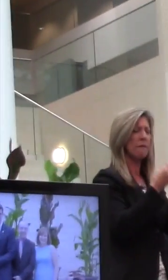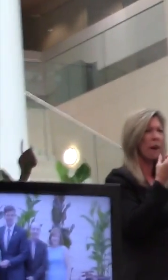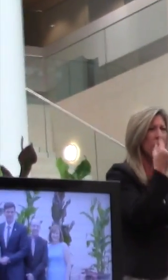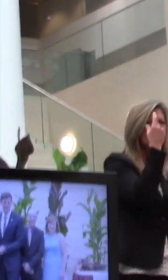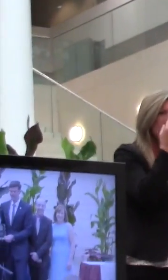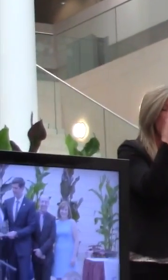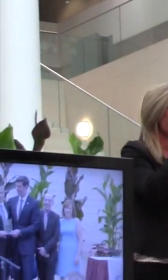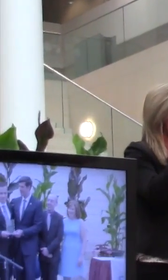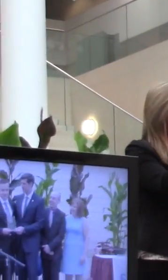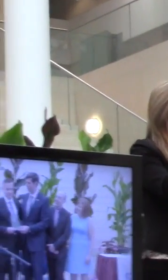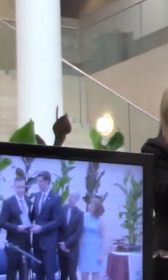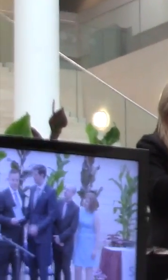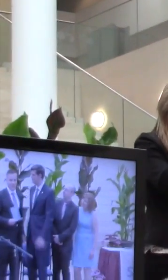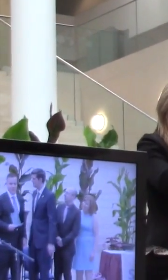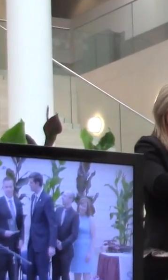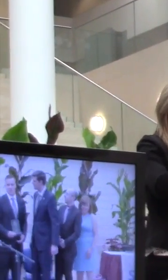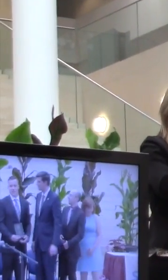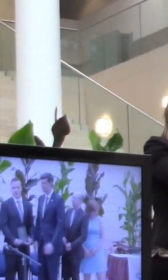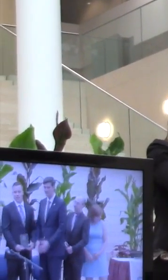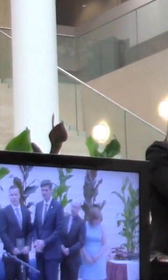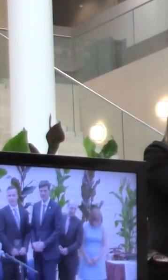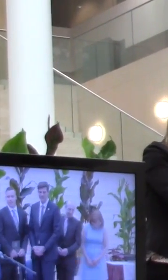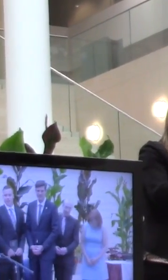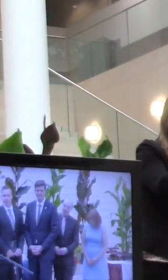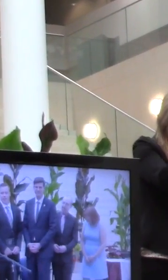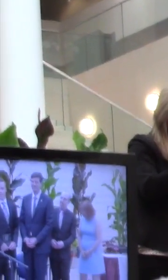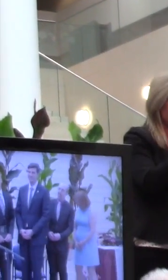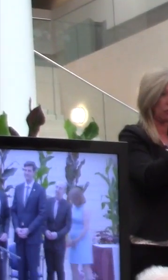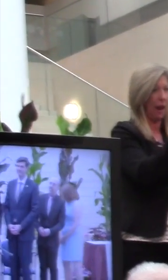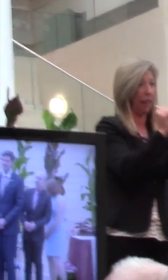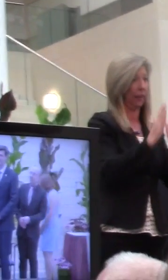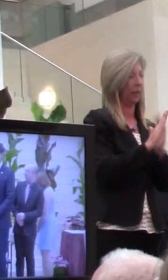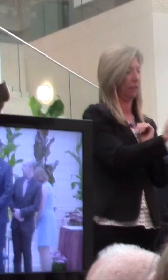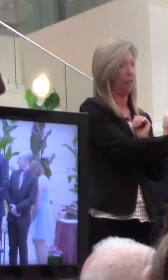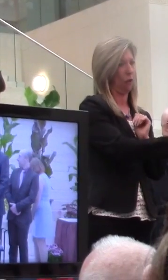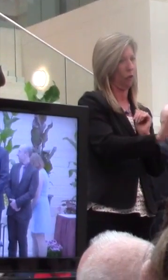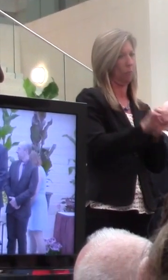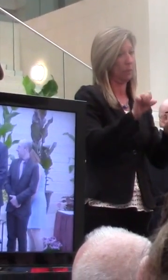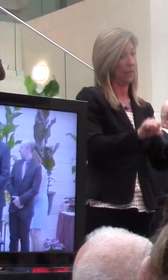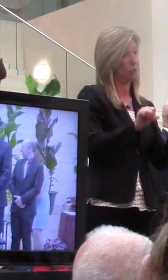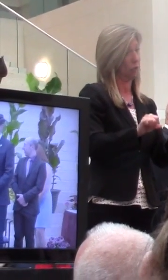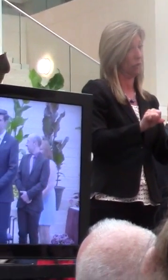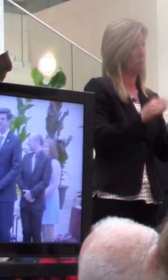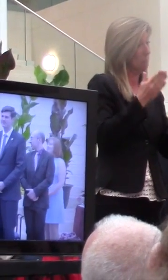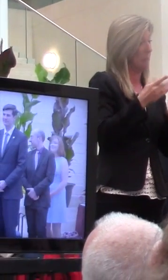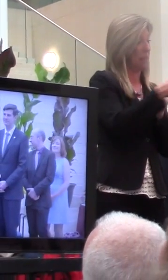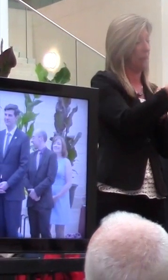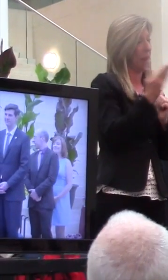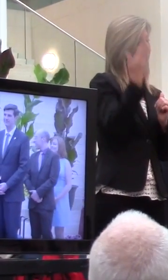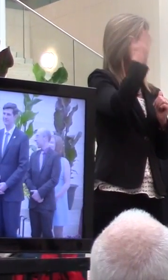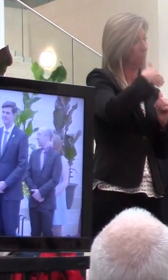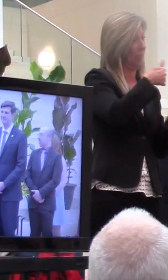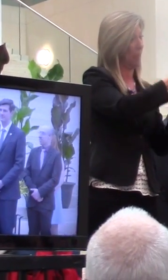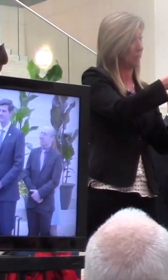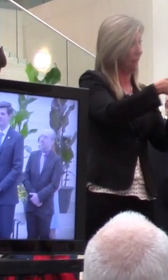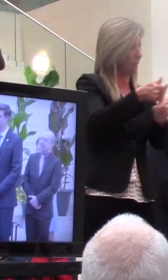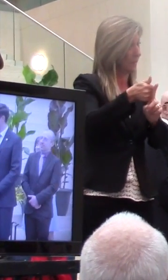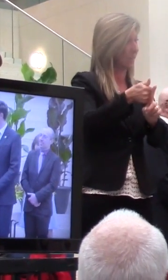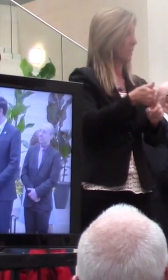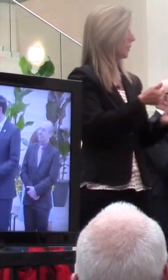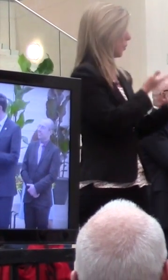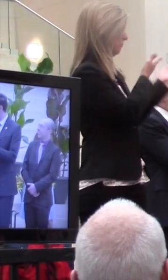taking the time to show each athlete the potential they may not have seen in themselves. Ladies and gentlemen,